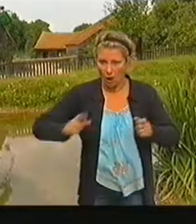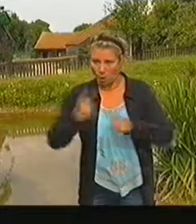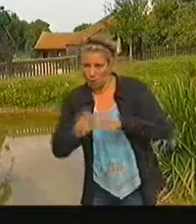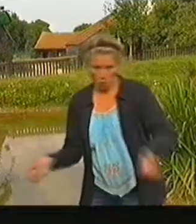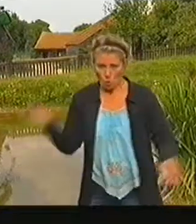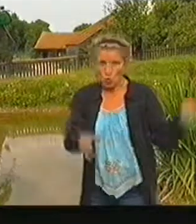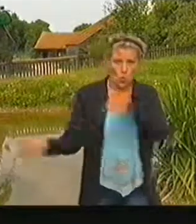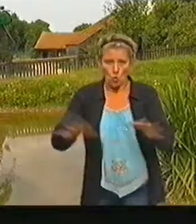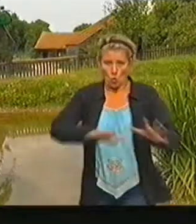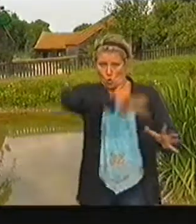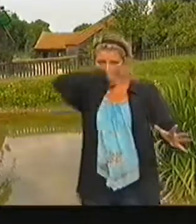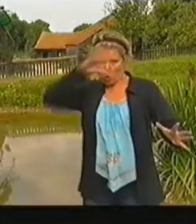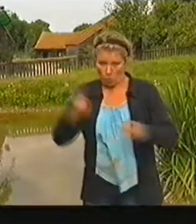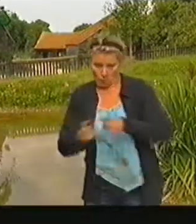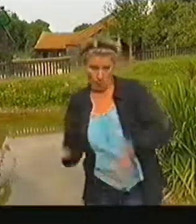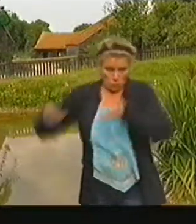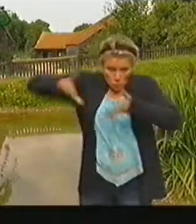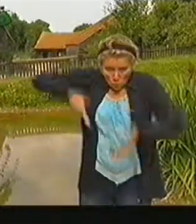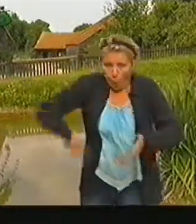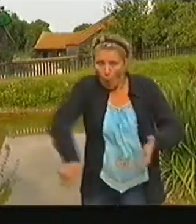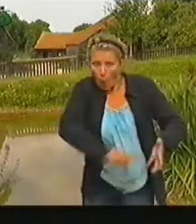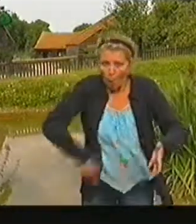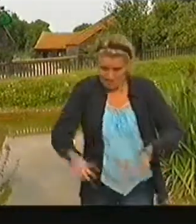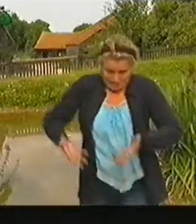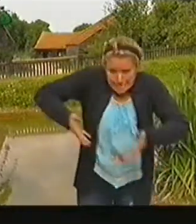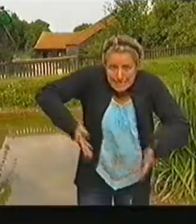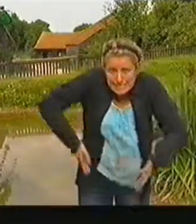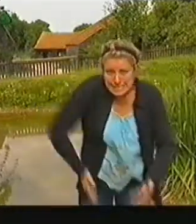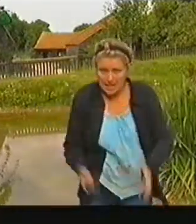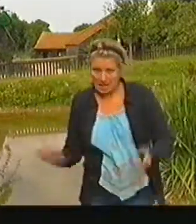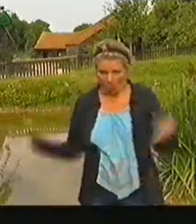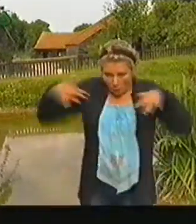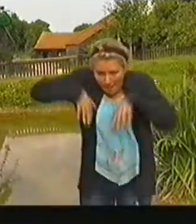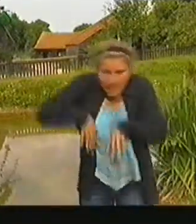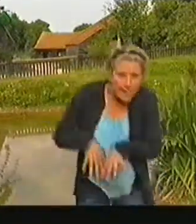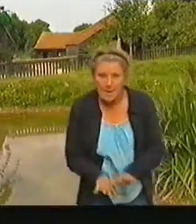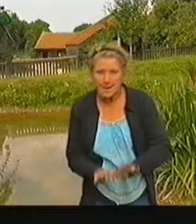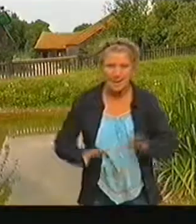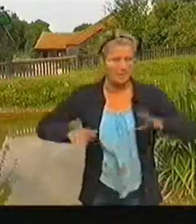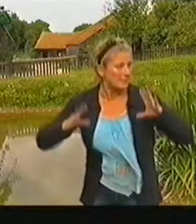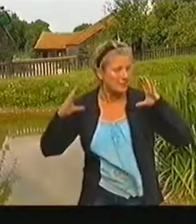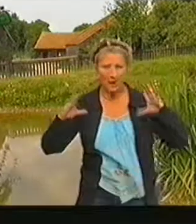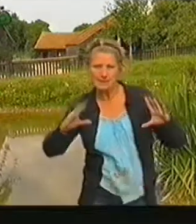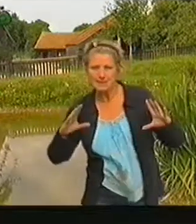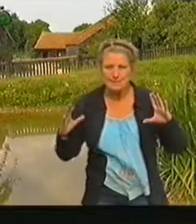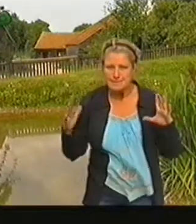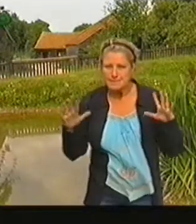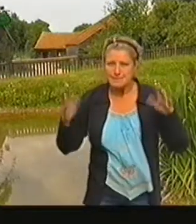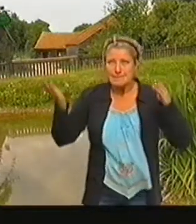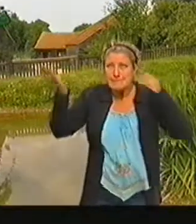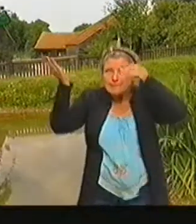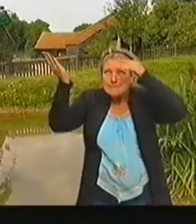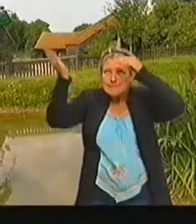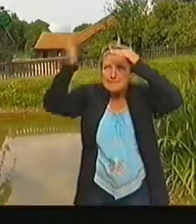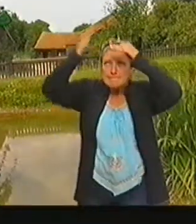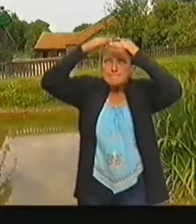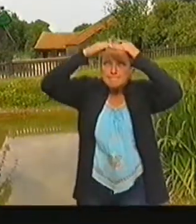hams and bacon were loaded onto them. Quickly the push-carts were lowered through the hole in the floor. The animals slid down after them. Back in the